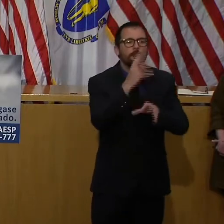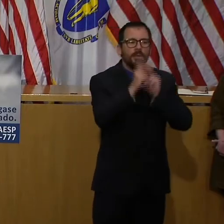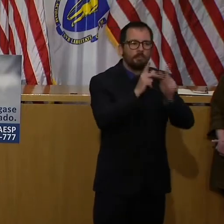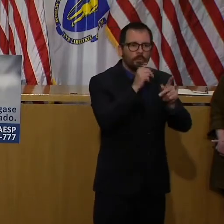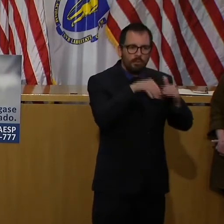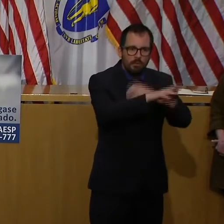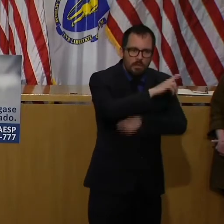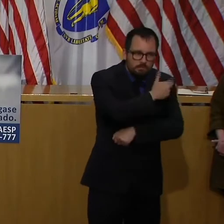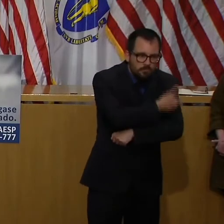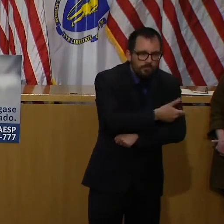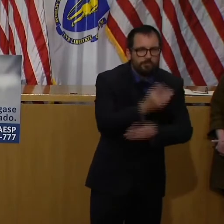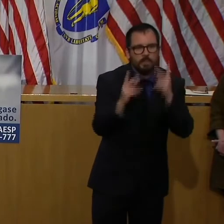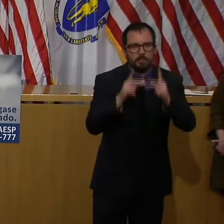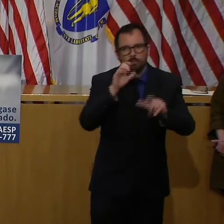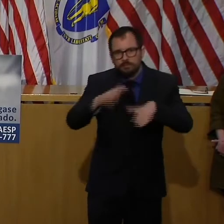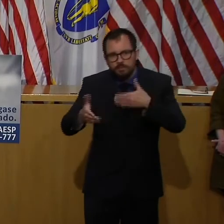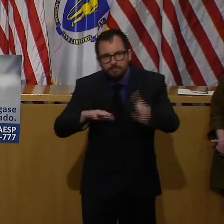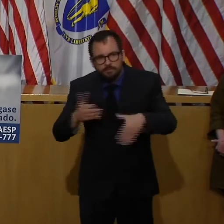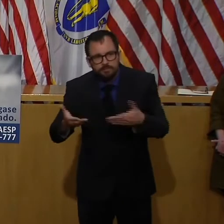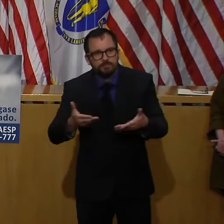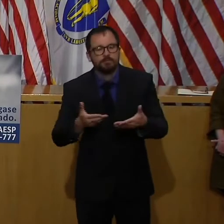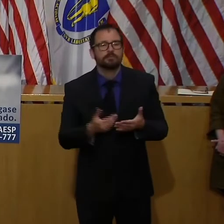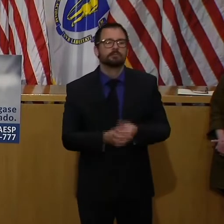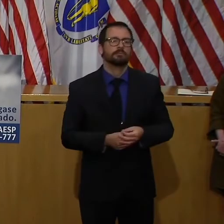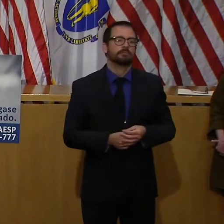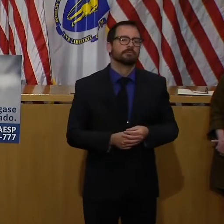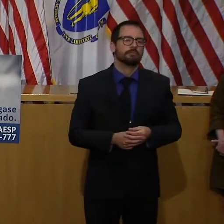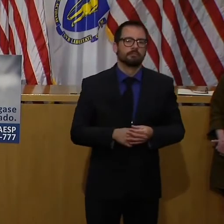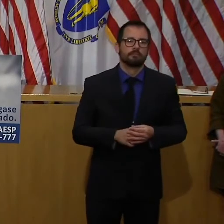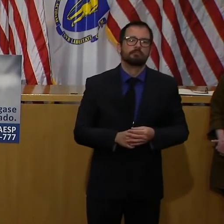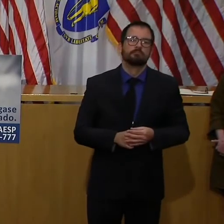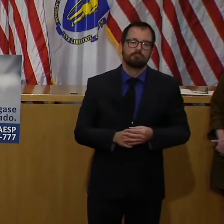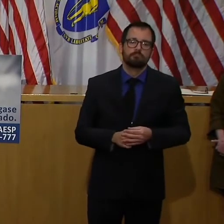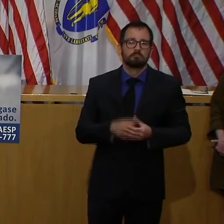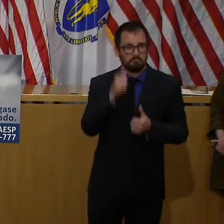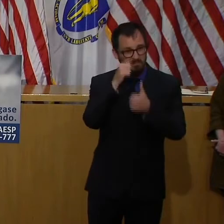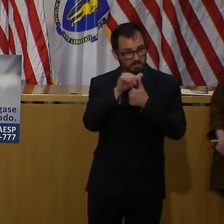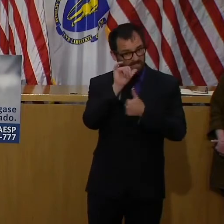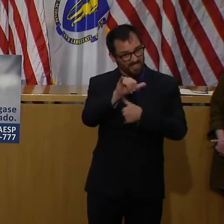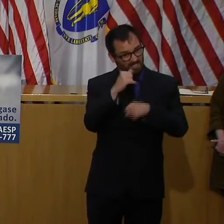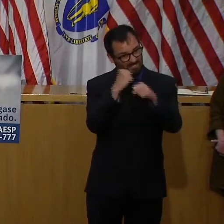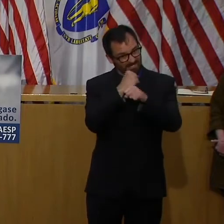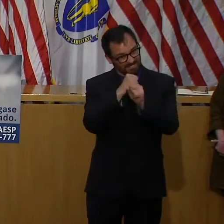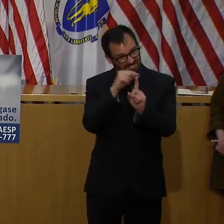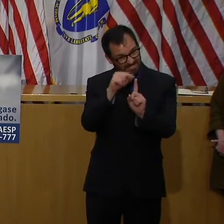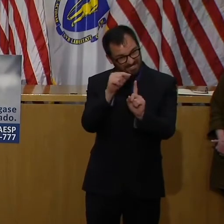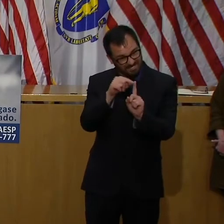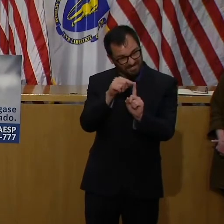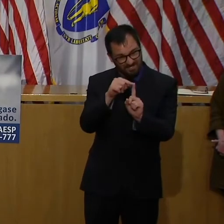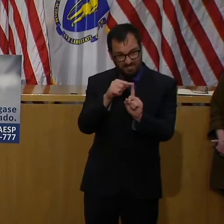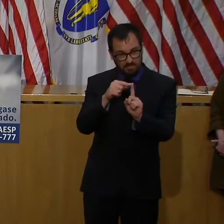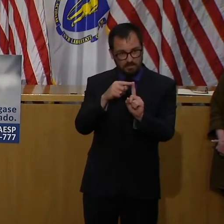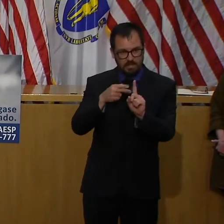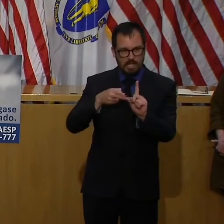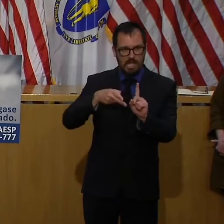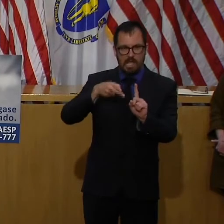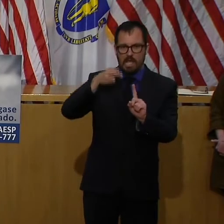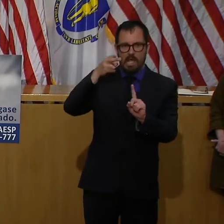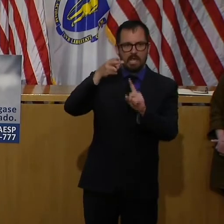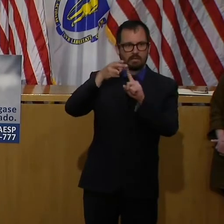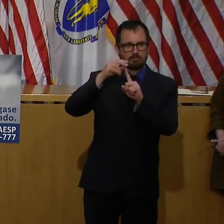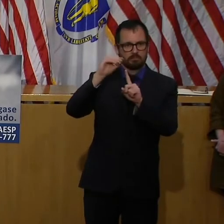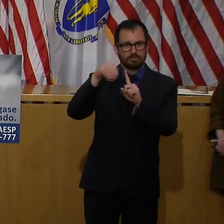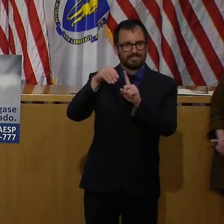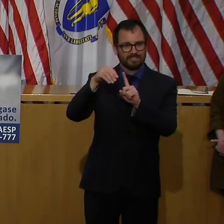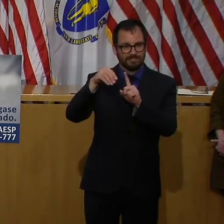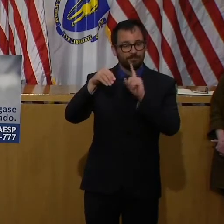One of the issues related to that data is there's still a lot of unknowns and missings, and it was the reason why we put in the order requiring that data to be